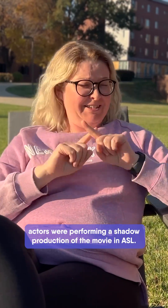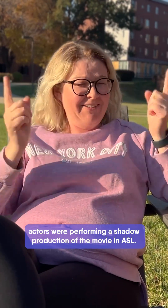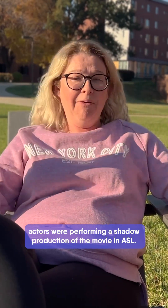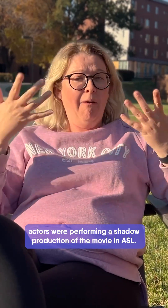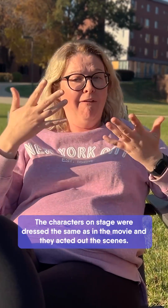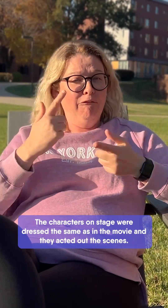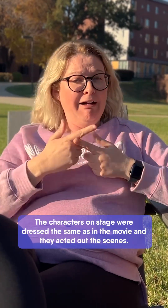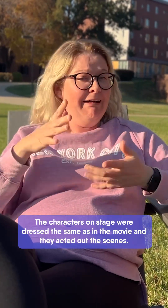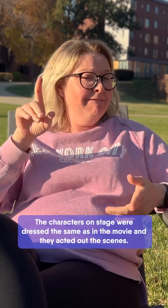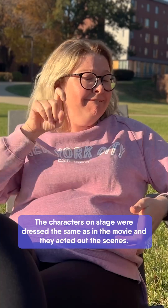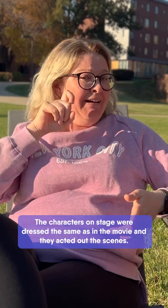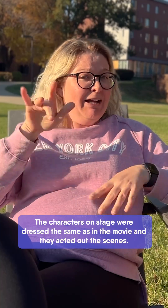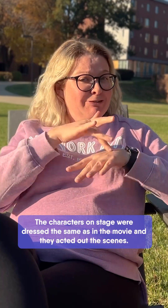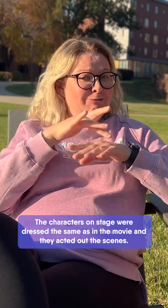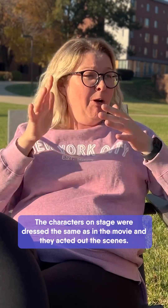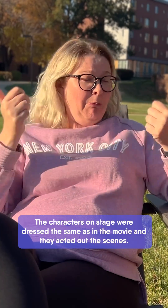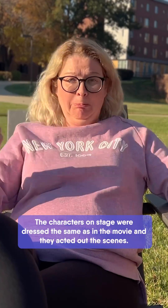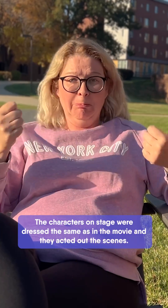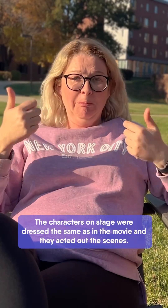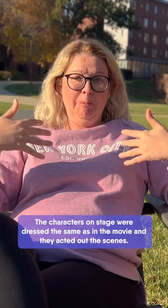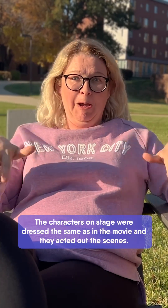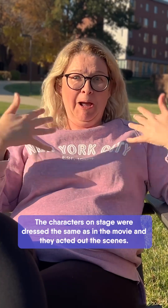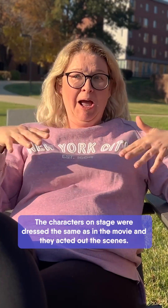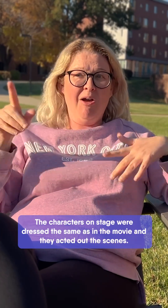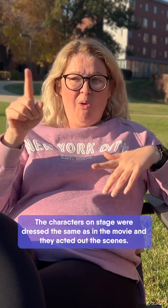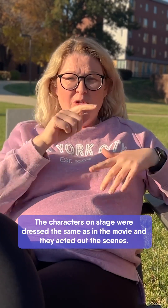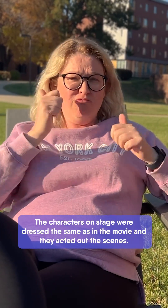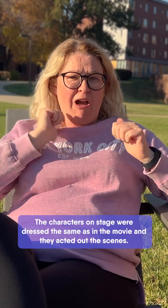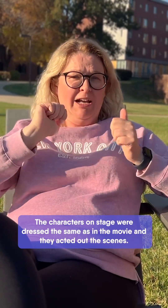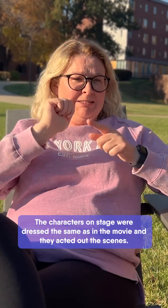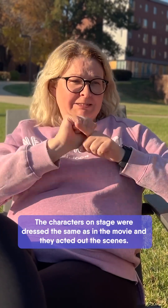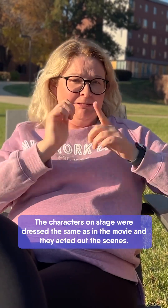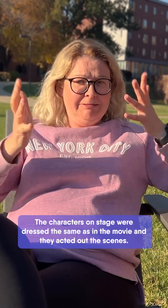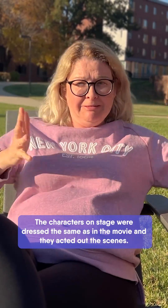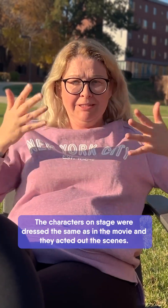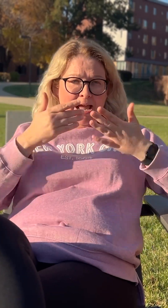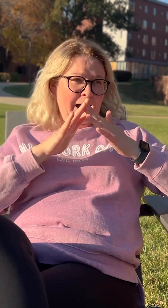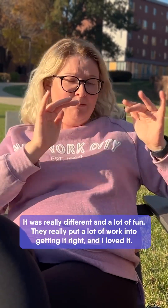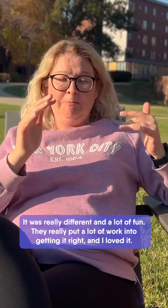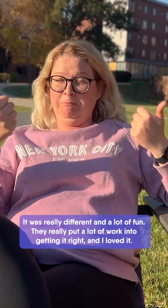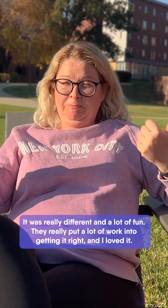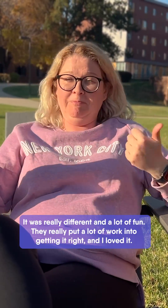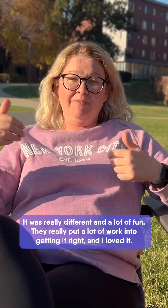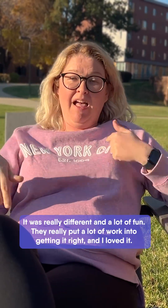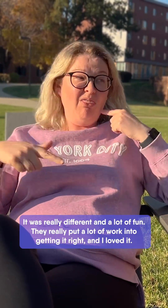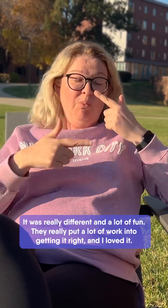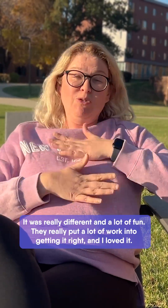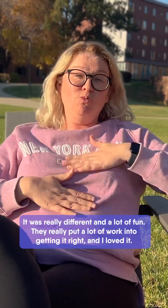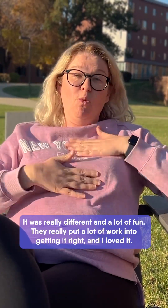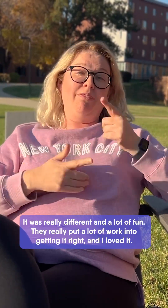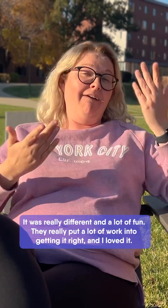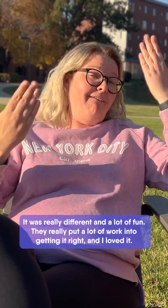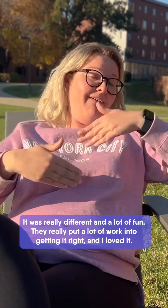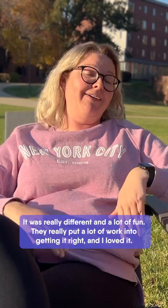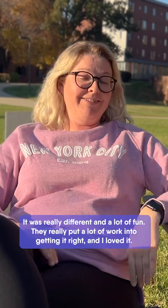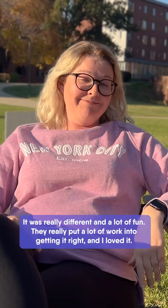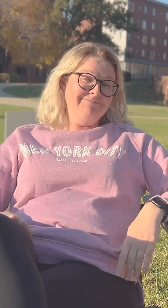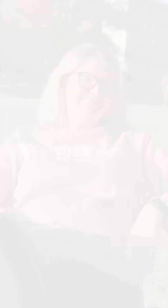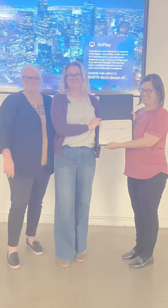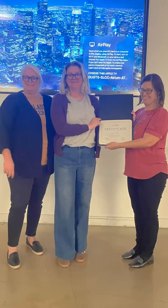ASL. The characters on stage were dressed the same as in the movie, and they acted out the scenes. It was really different and a lot of fun. They really put a lot of